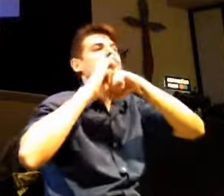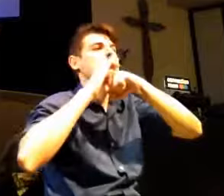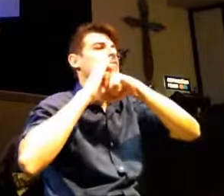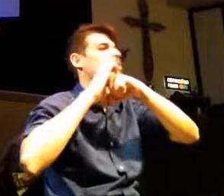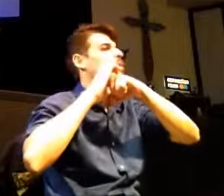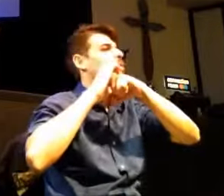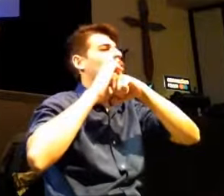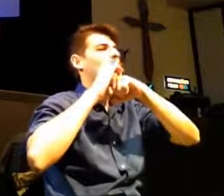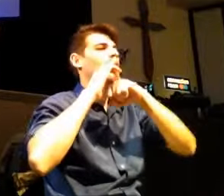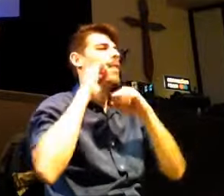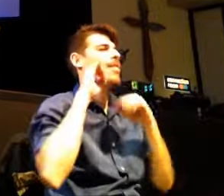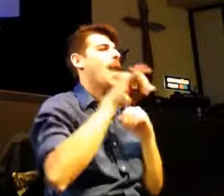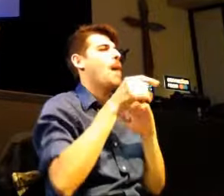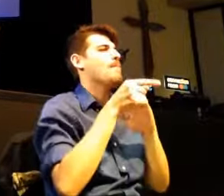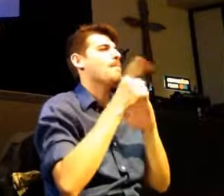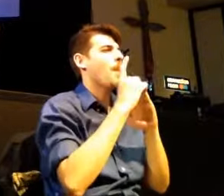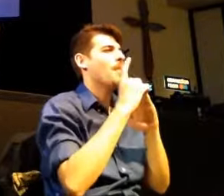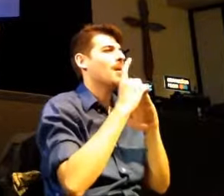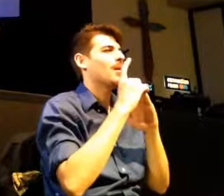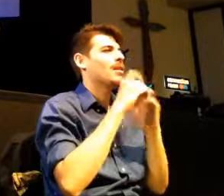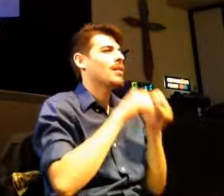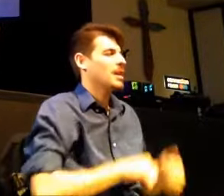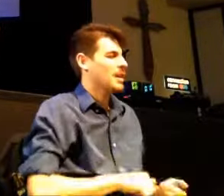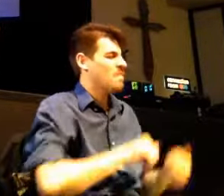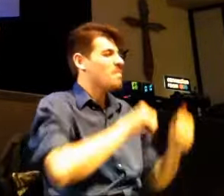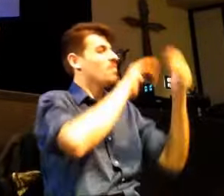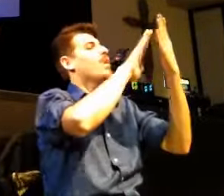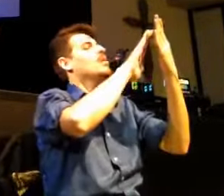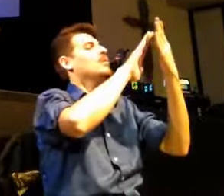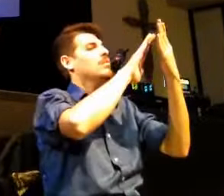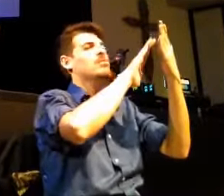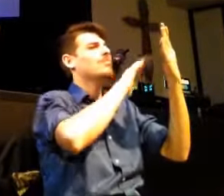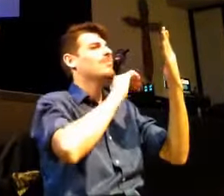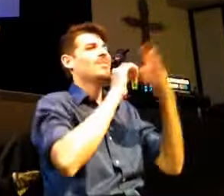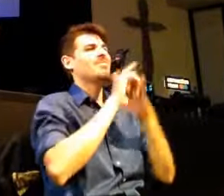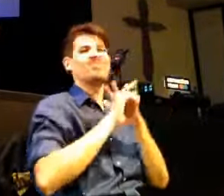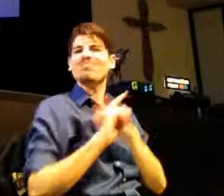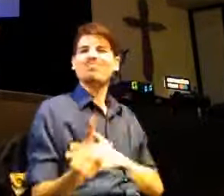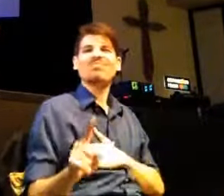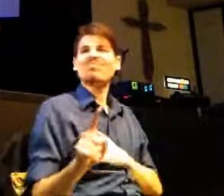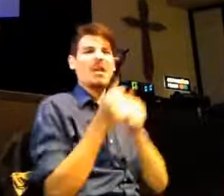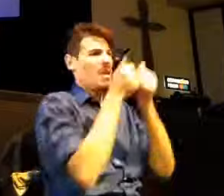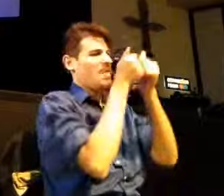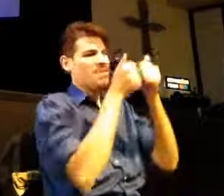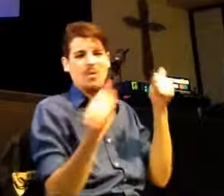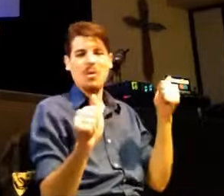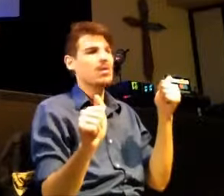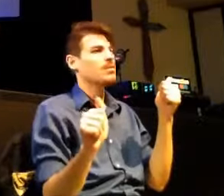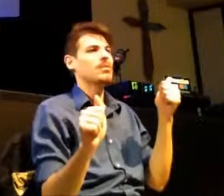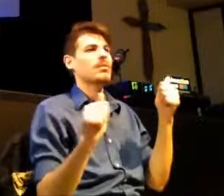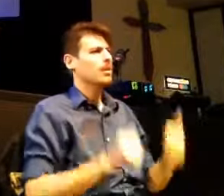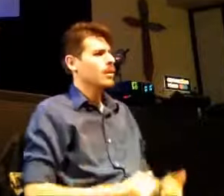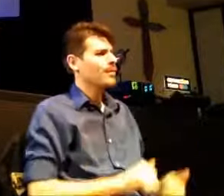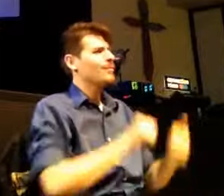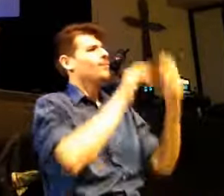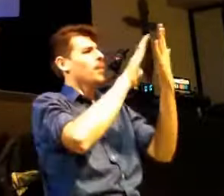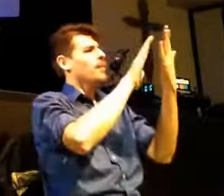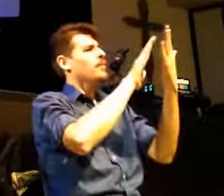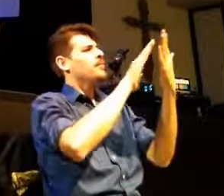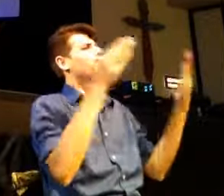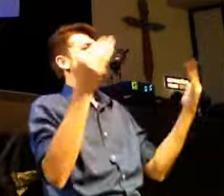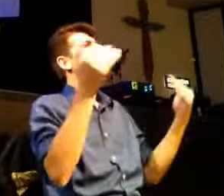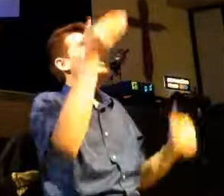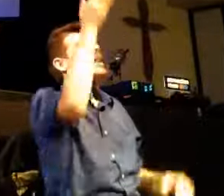But at those moments, those are the times not to run, but begin asking the questions. God, are you in this?